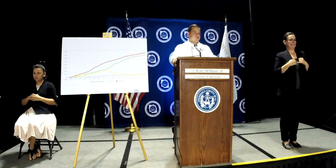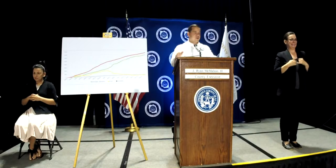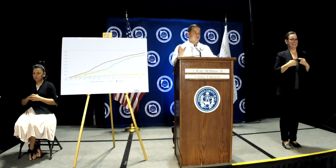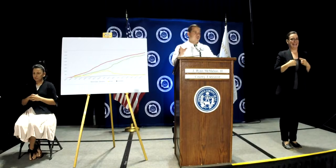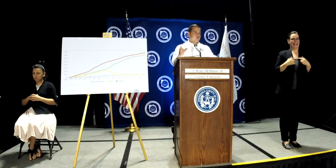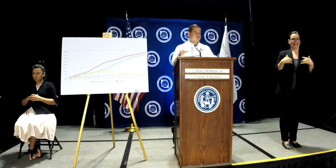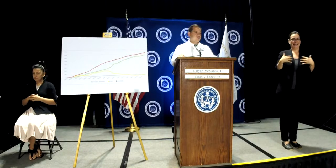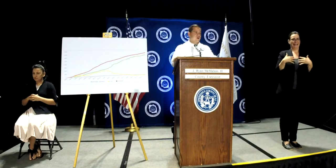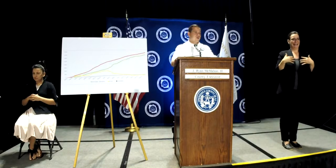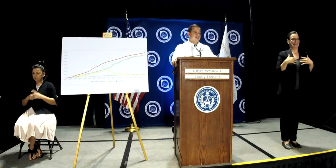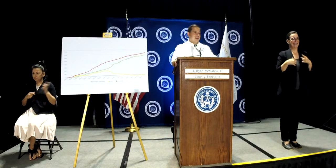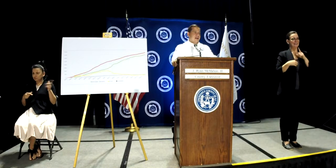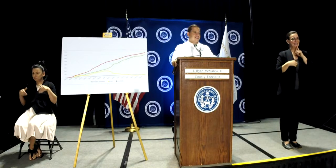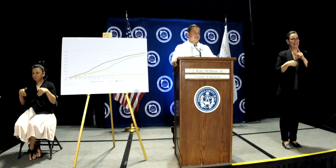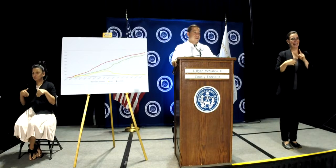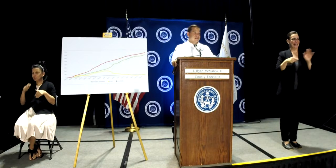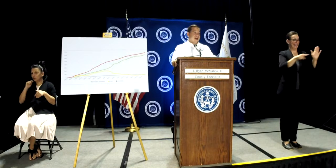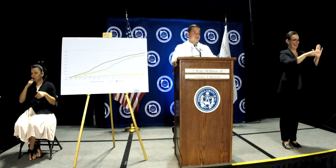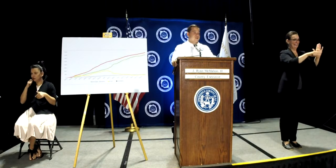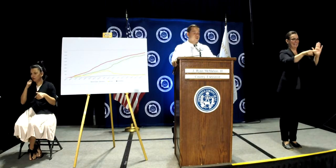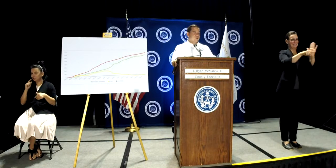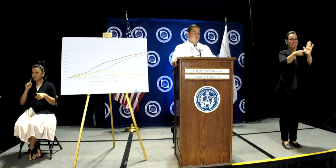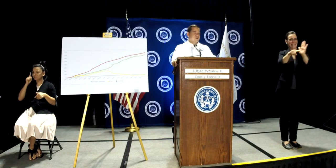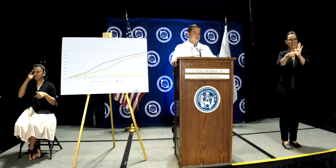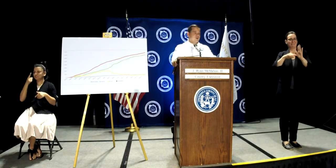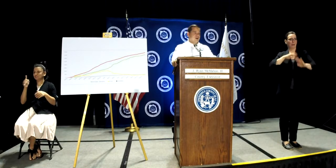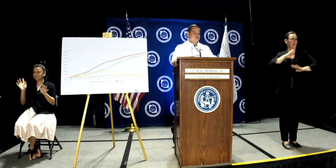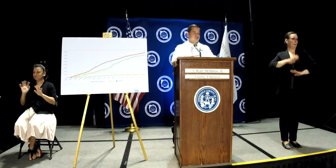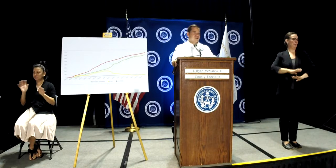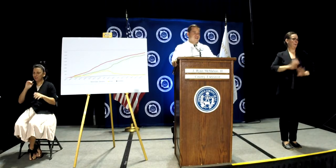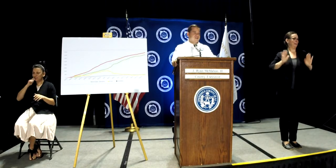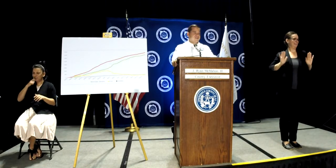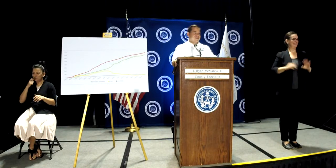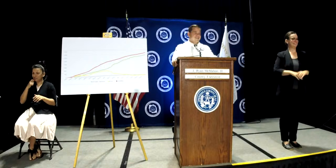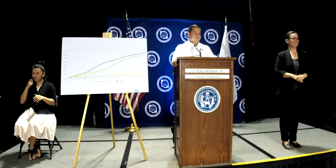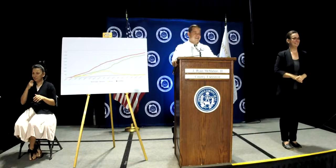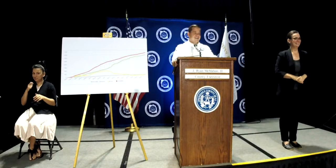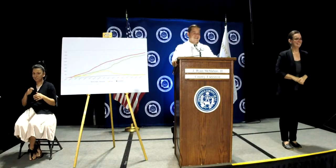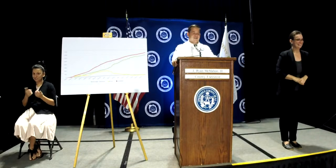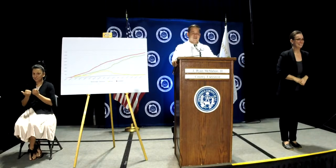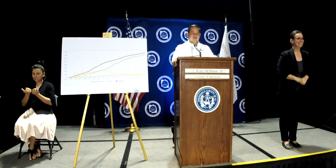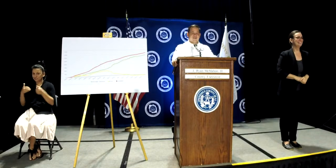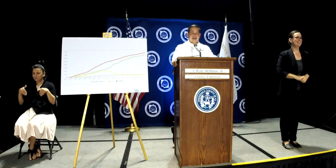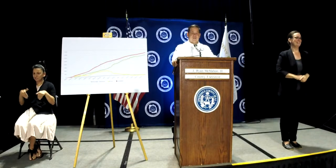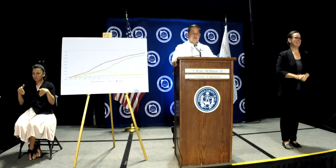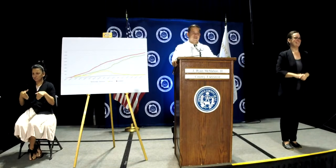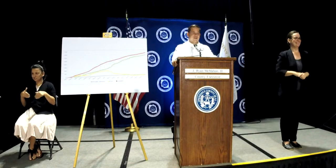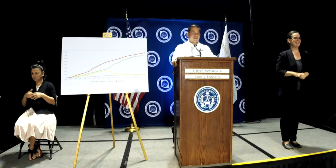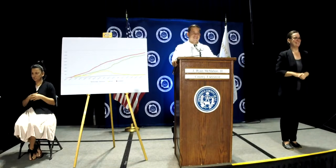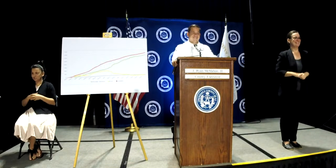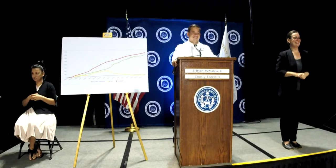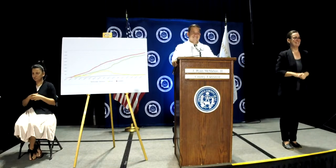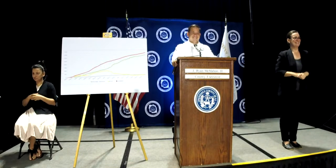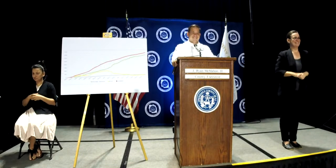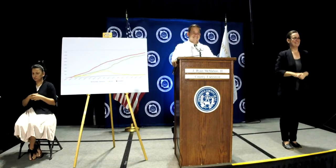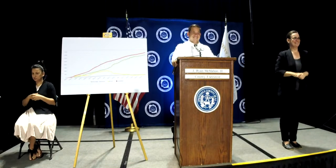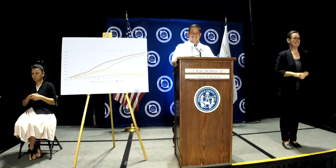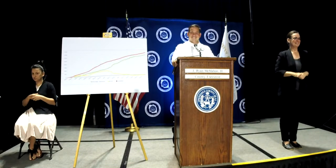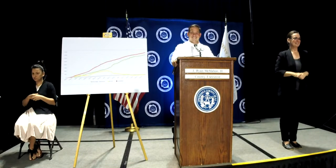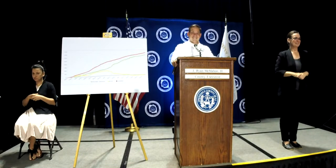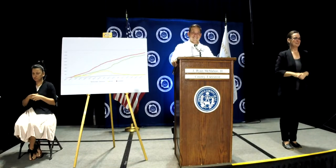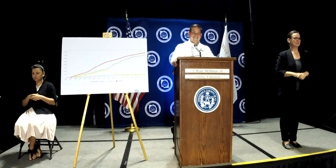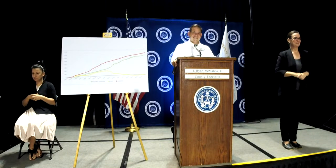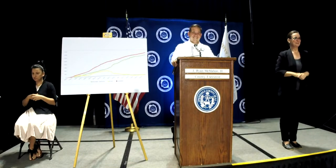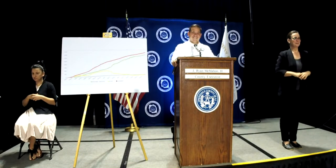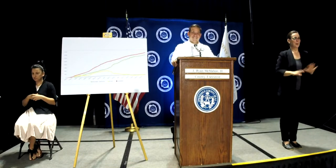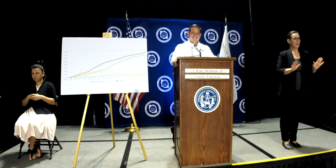having that be approved, so I can get that. So your questioning can stop on this line.